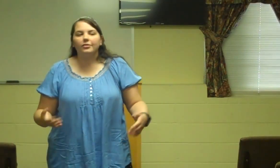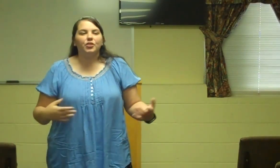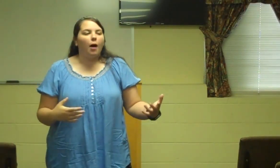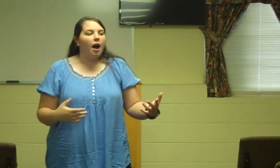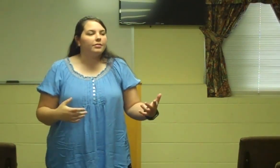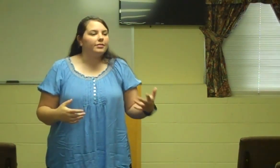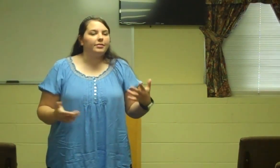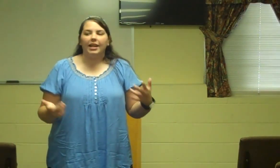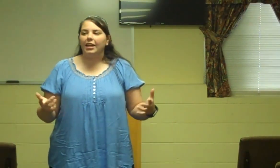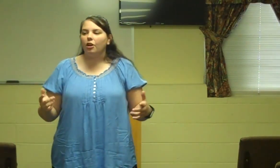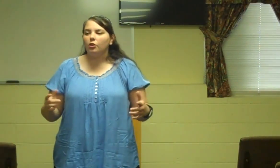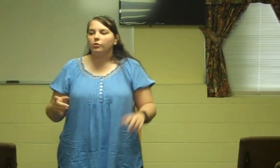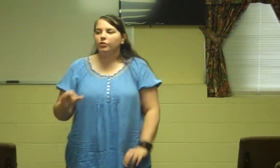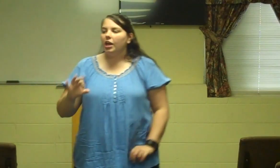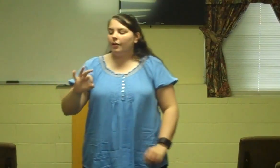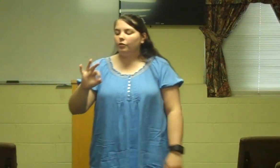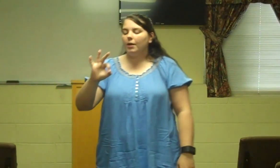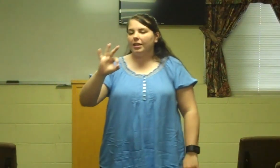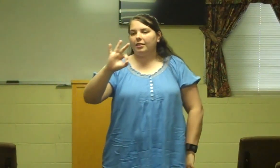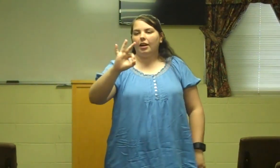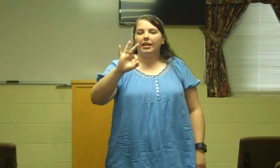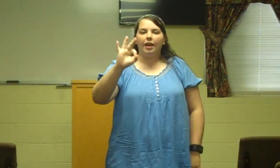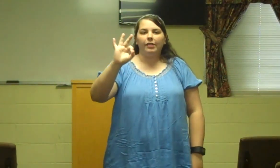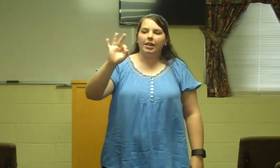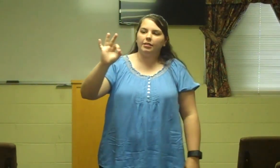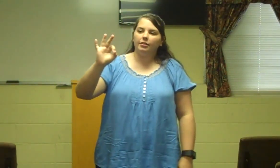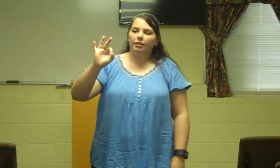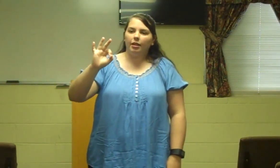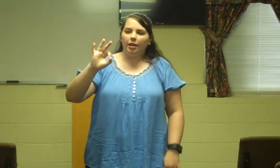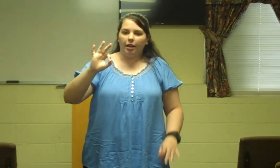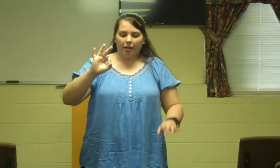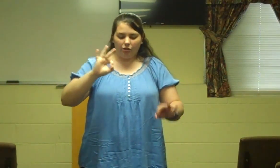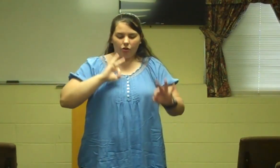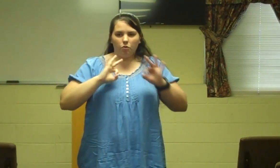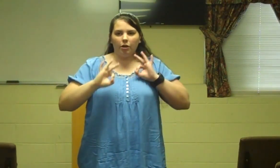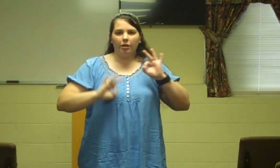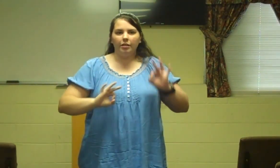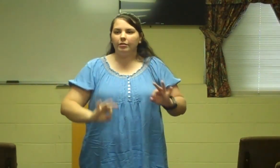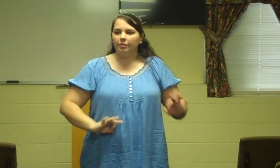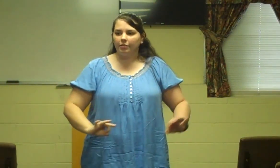Dots, spots, any of those. If you'll make an F hand and show where it is.